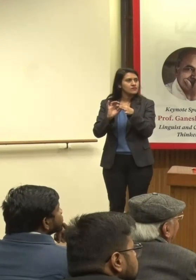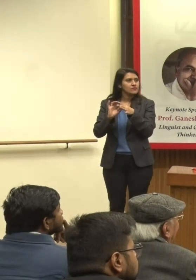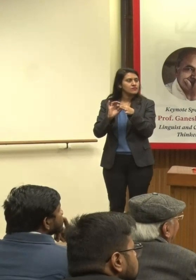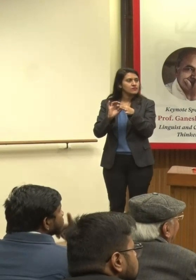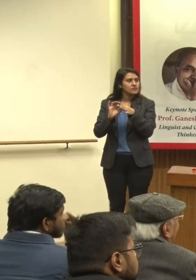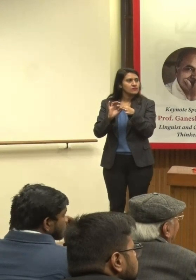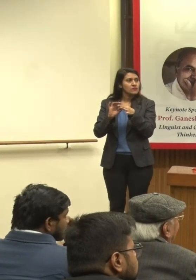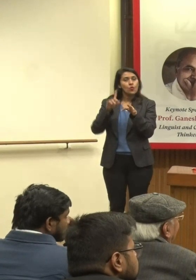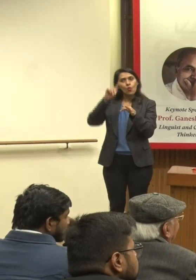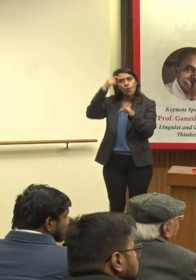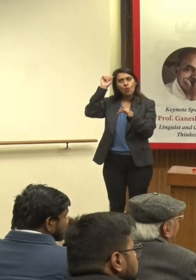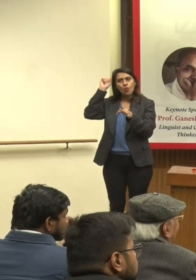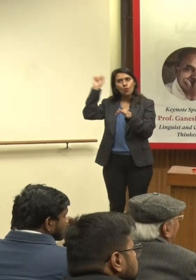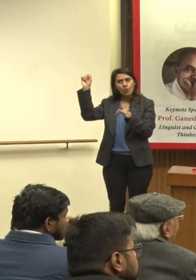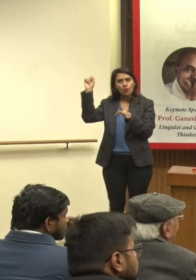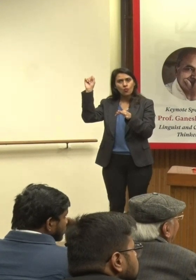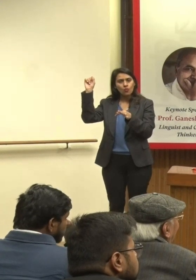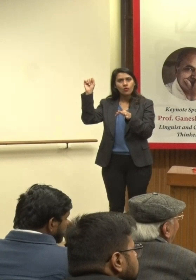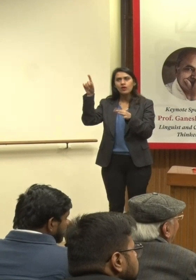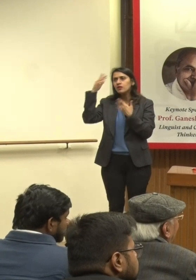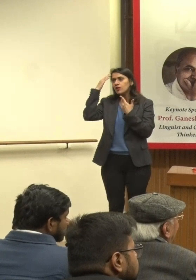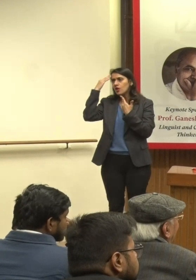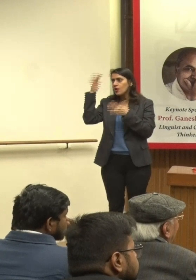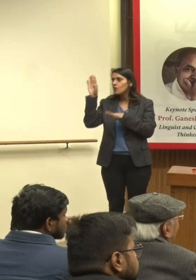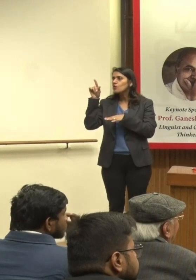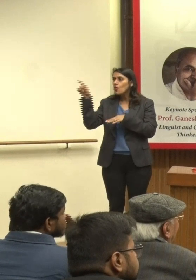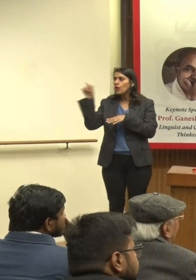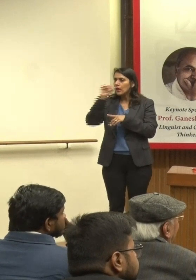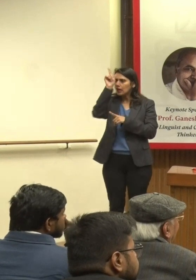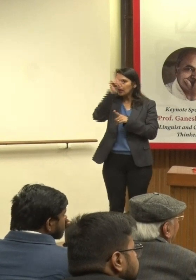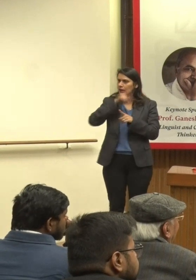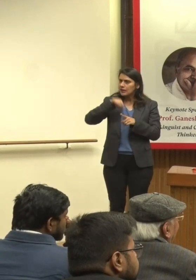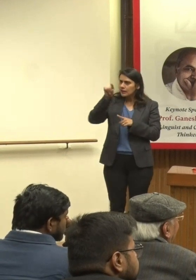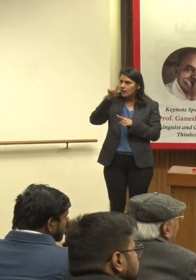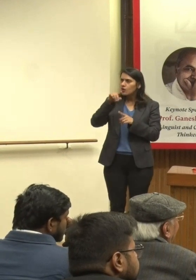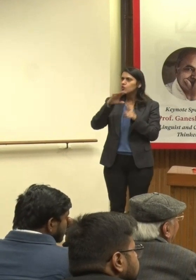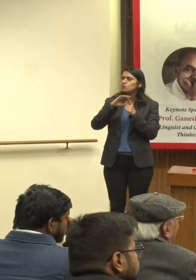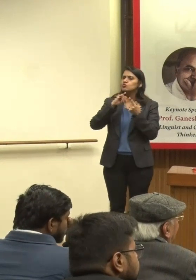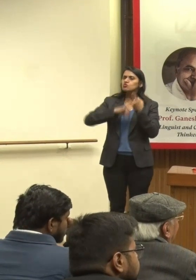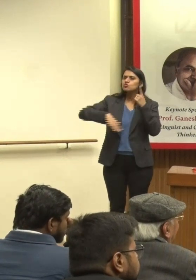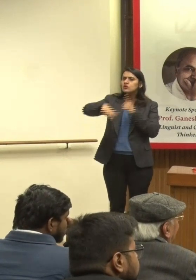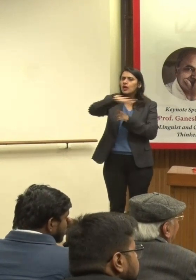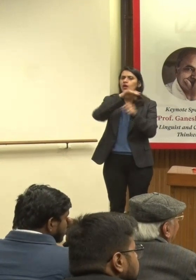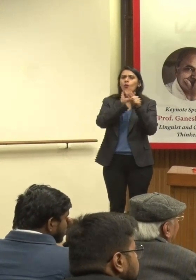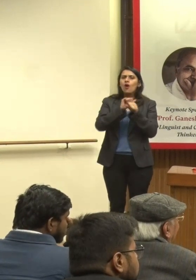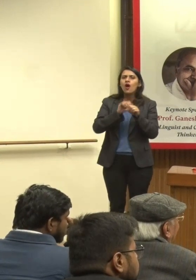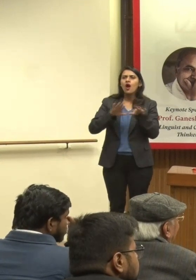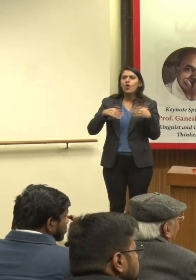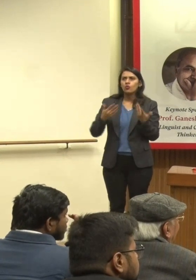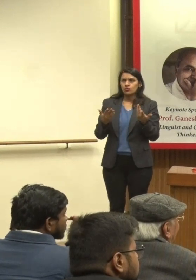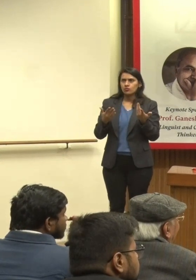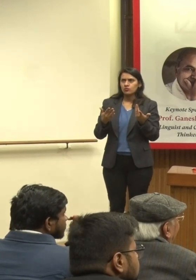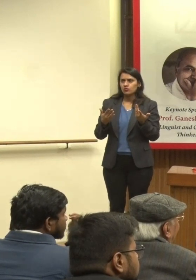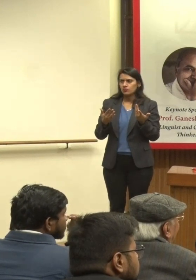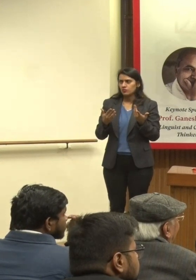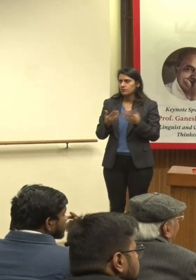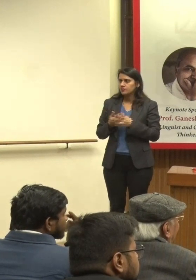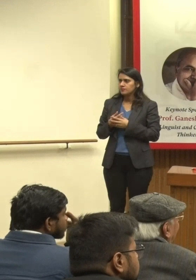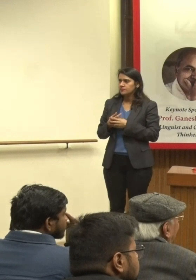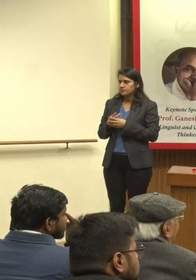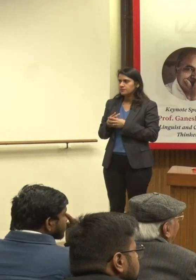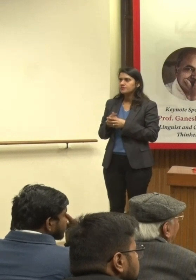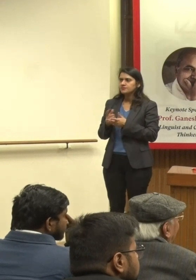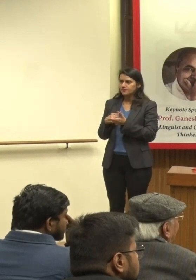the British ignorance of how Indian society works. They argued that